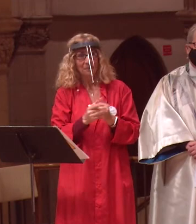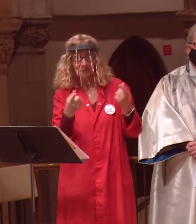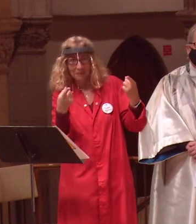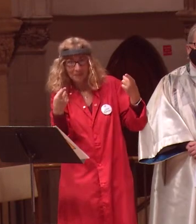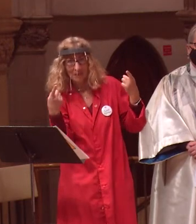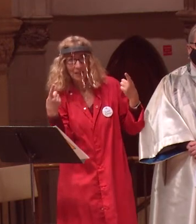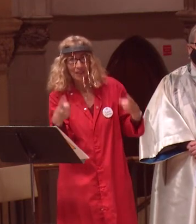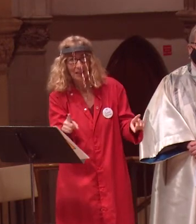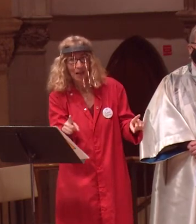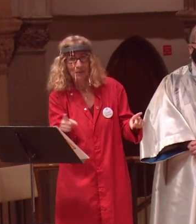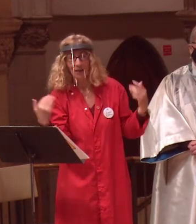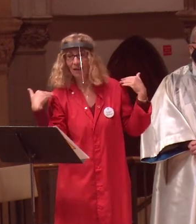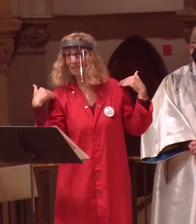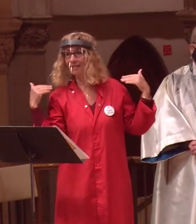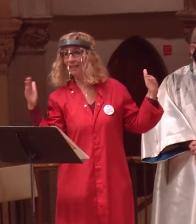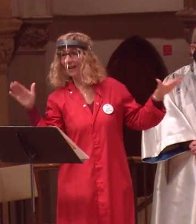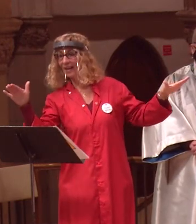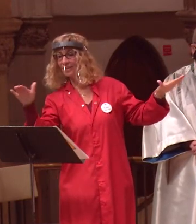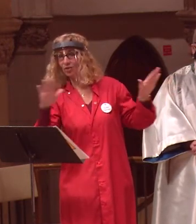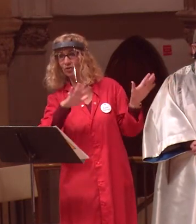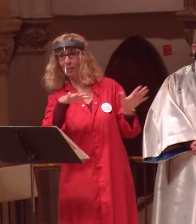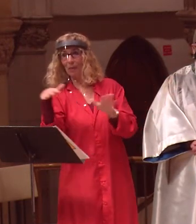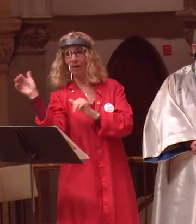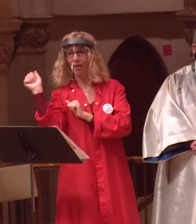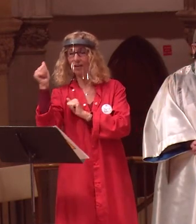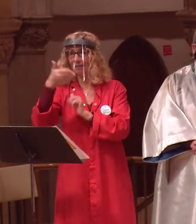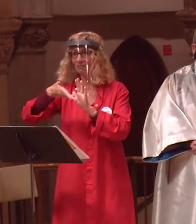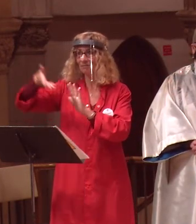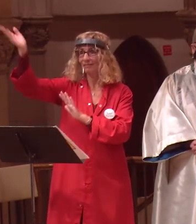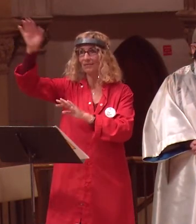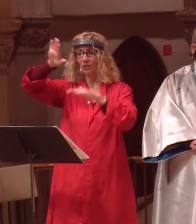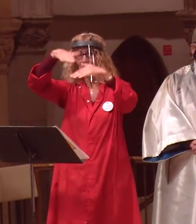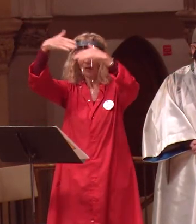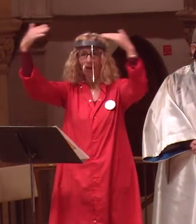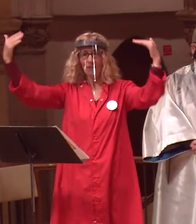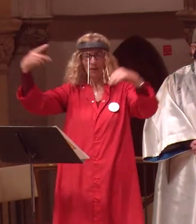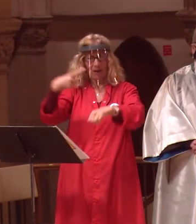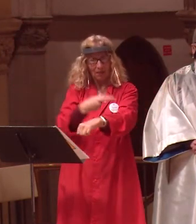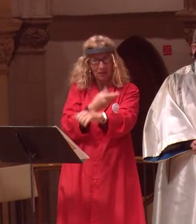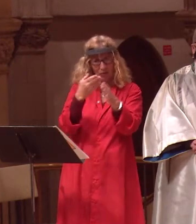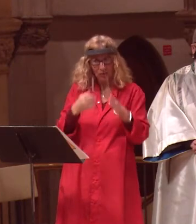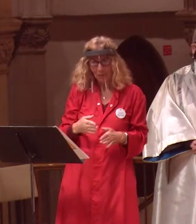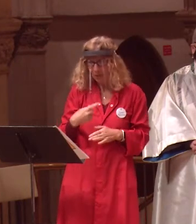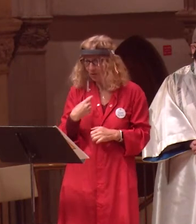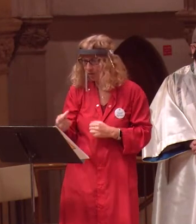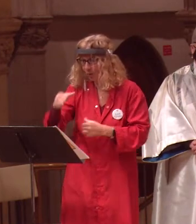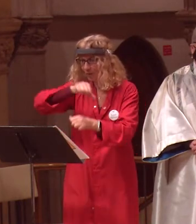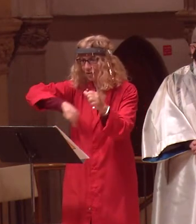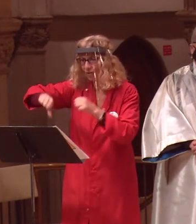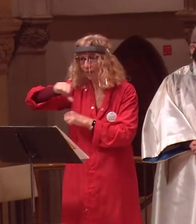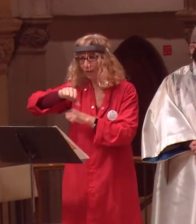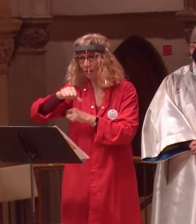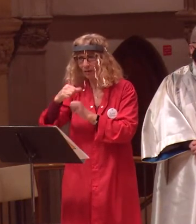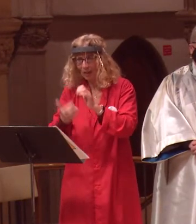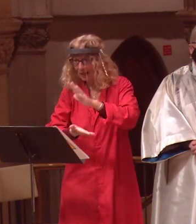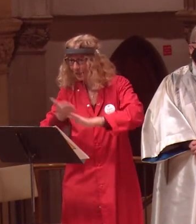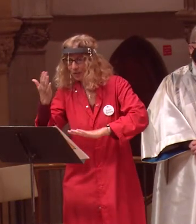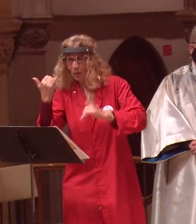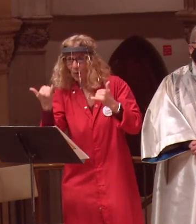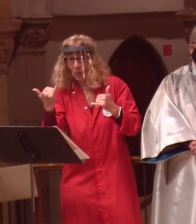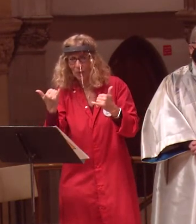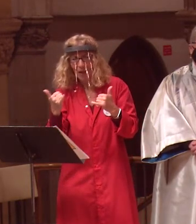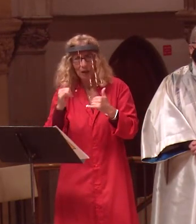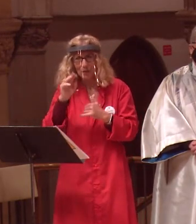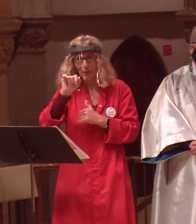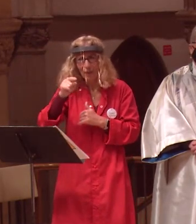happened, when the angels had departed from them into heaven, the shepherds said to one another, "Let us go now to Bethlehem